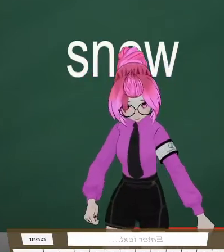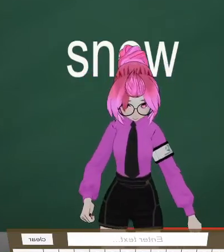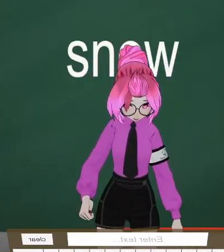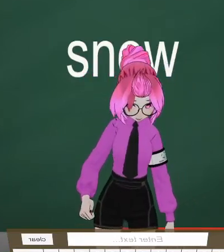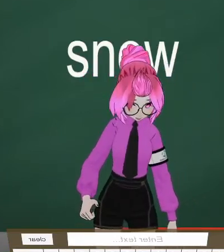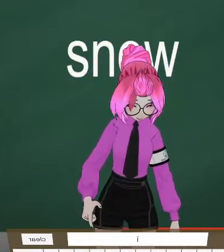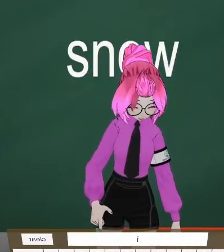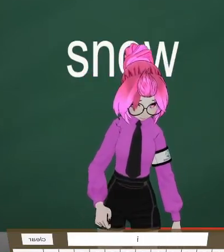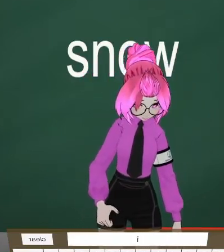next